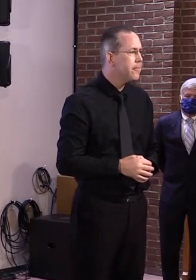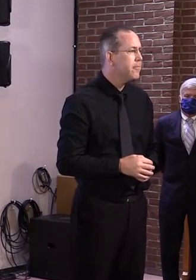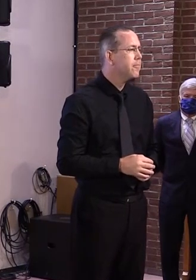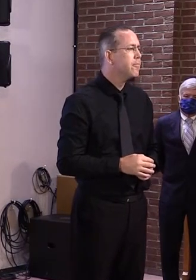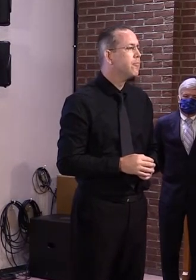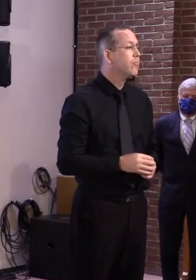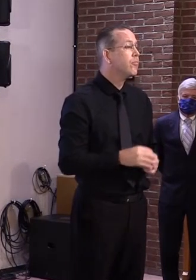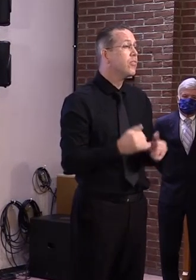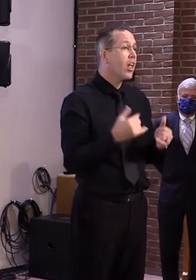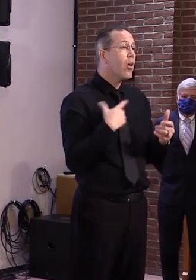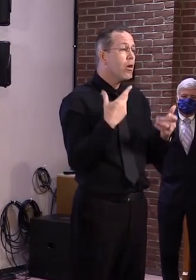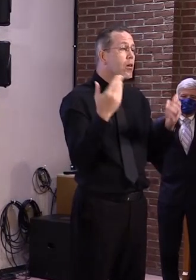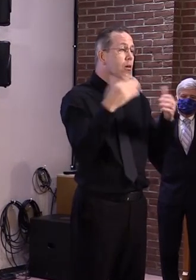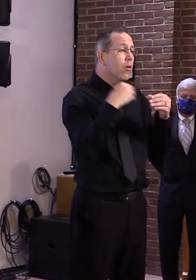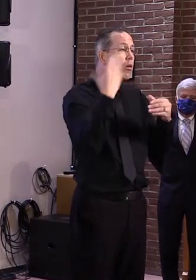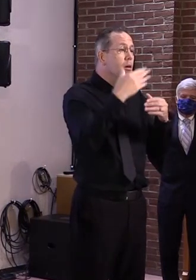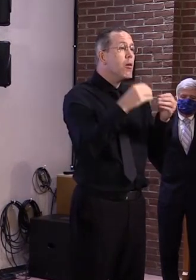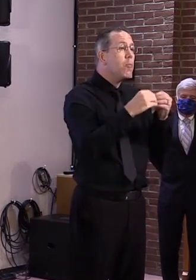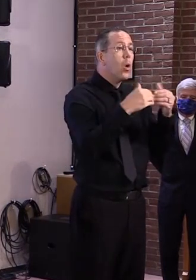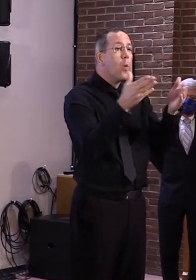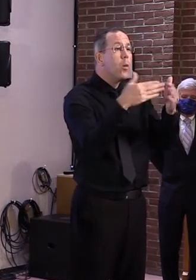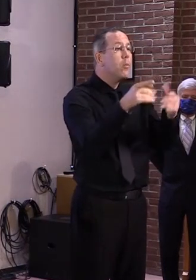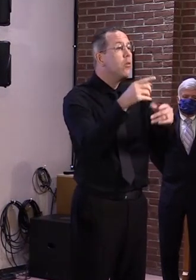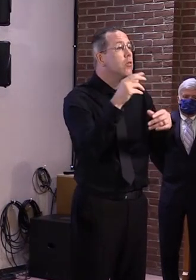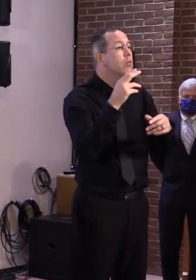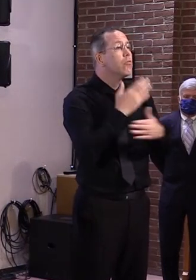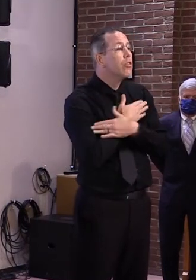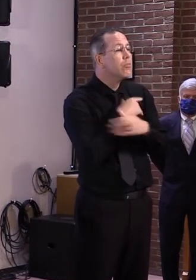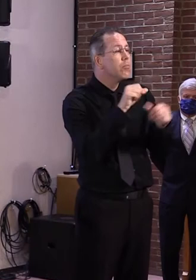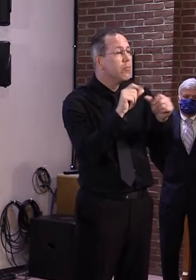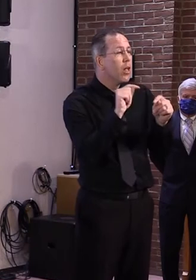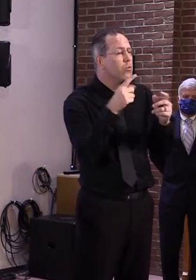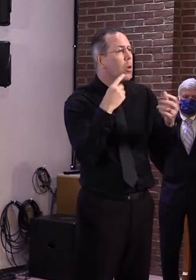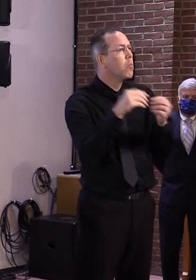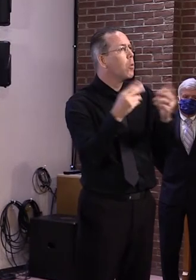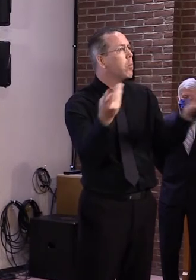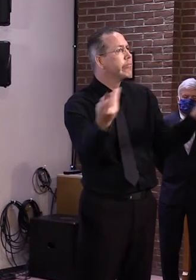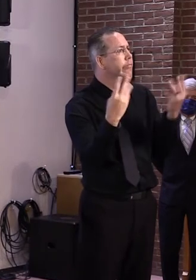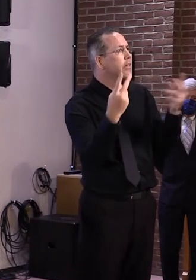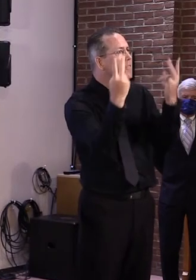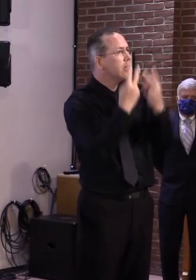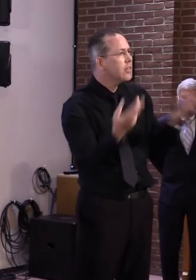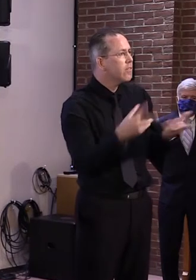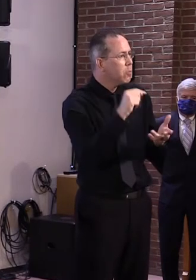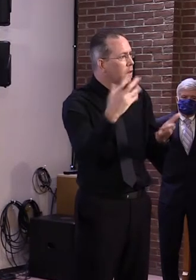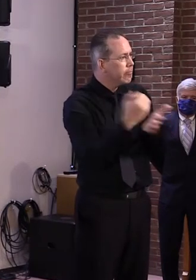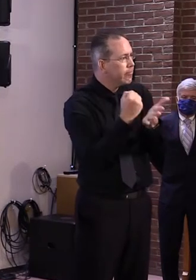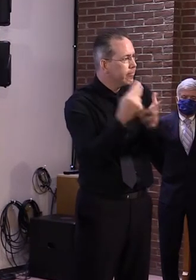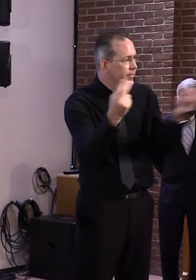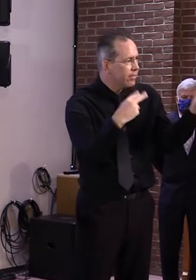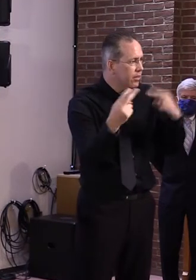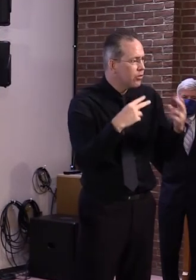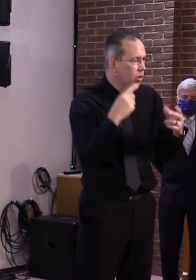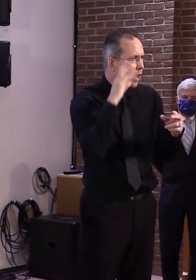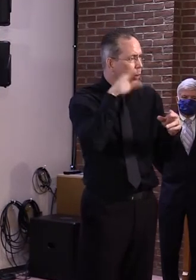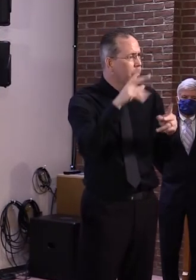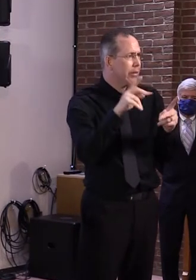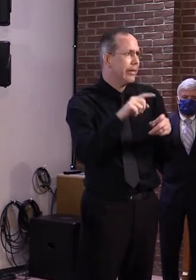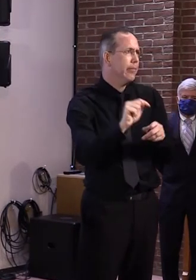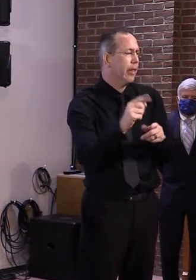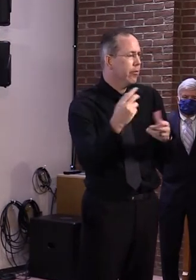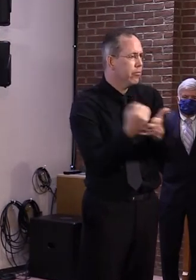as possible and get those open just as quick as we possibly can. Great. Thanks again.